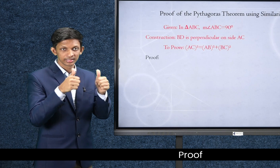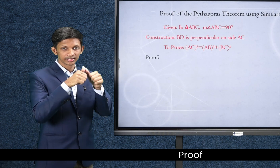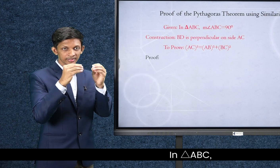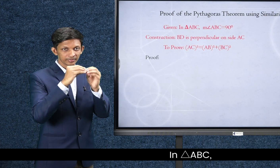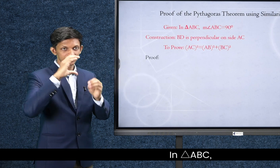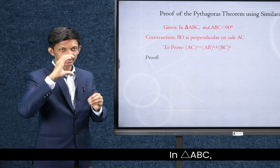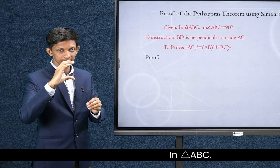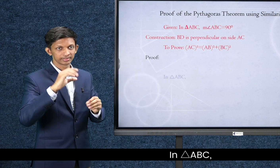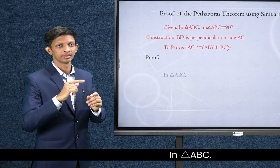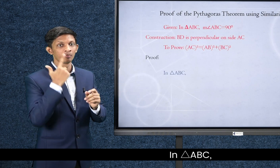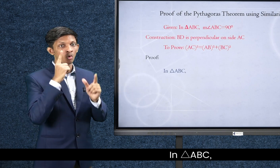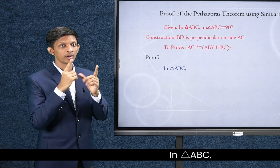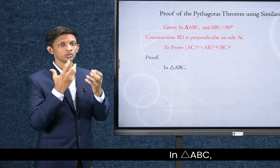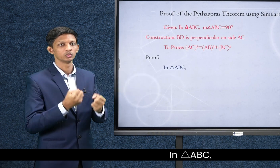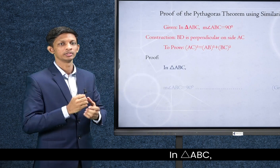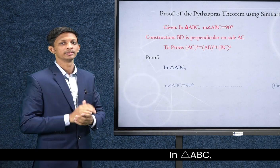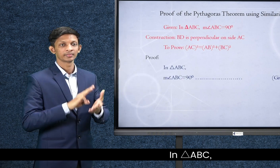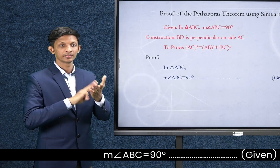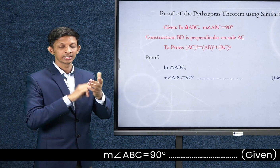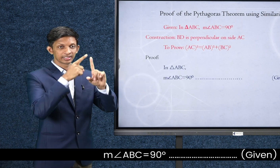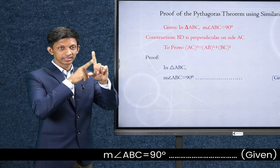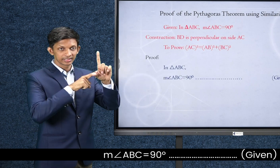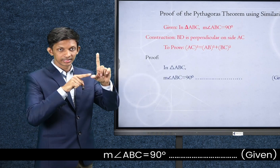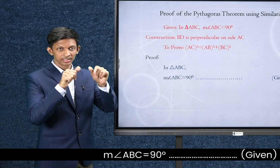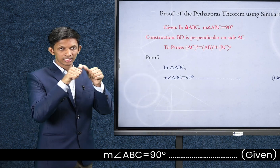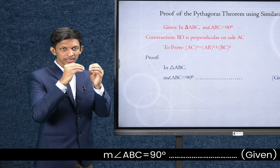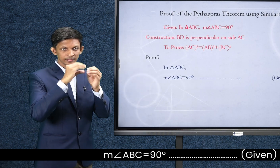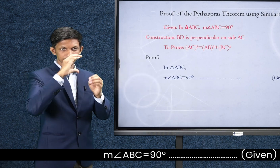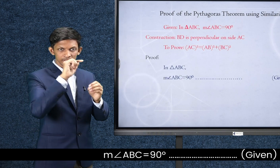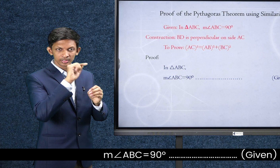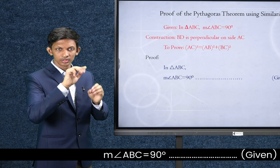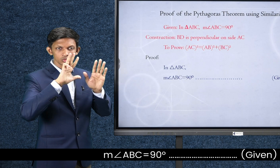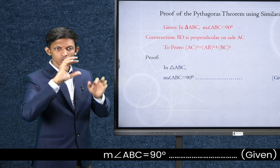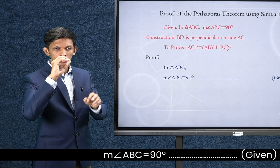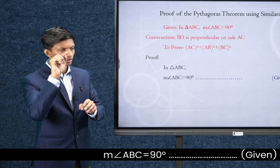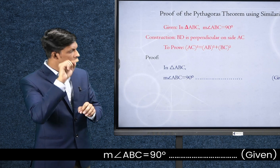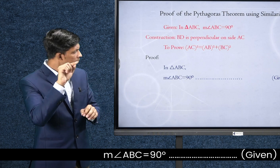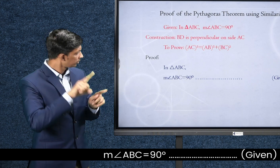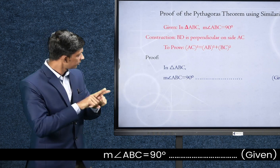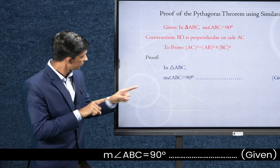Proof: in triangle ABC, M angle ABC is equal to 90 degrees, which is given.